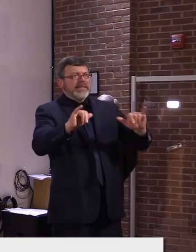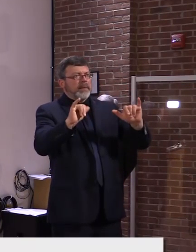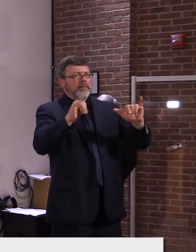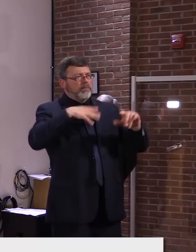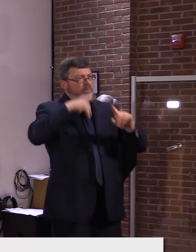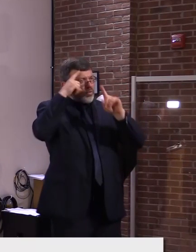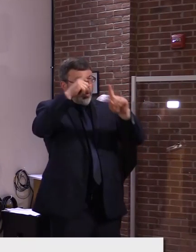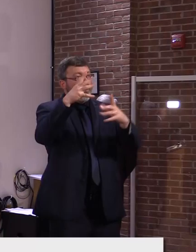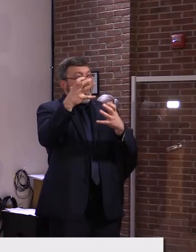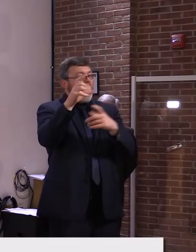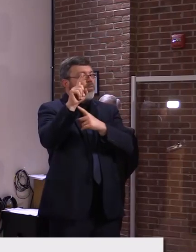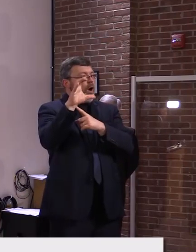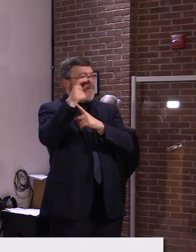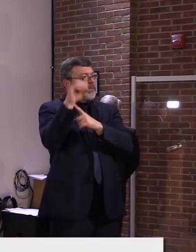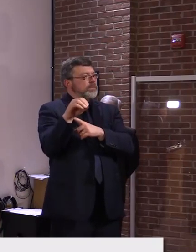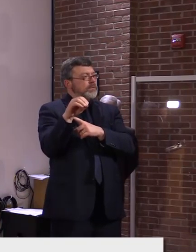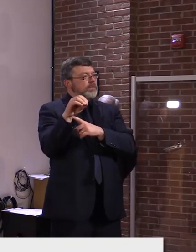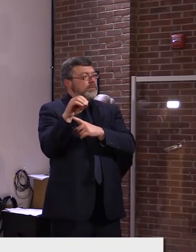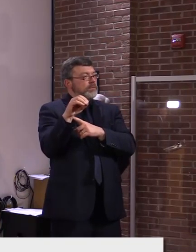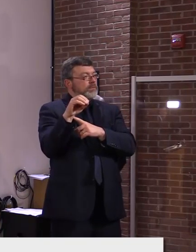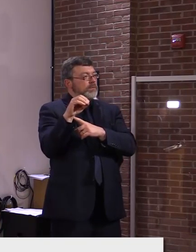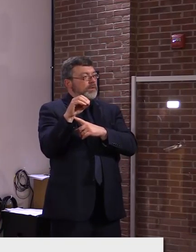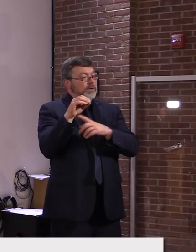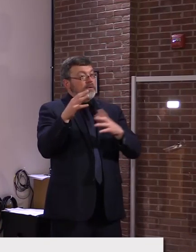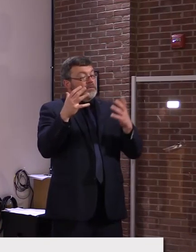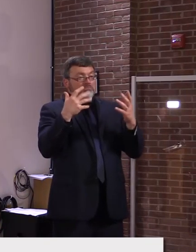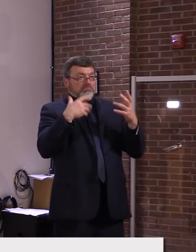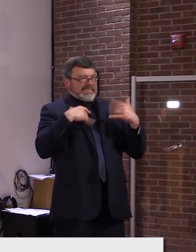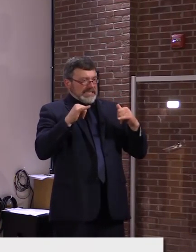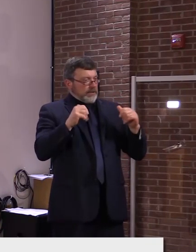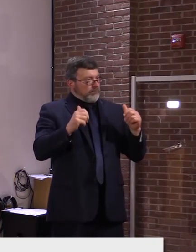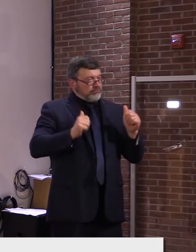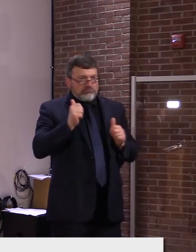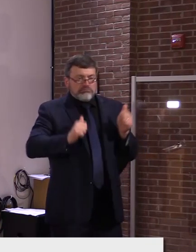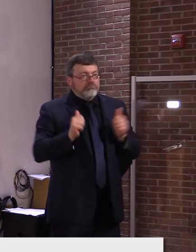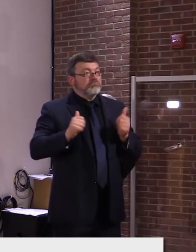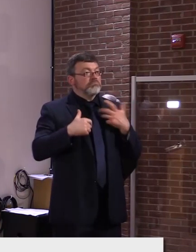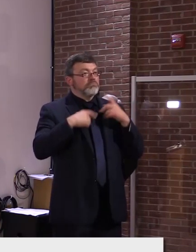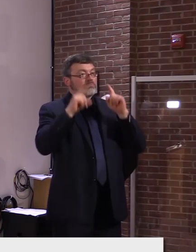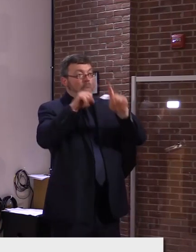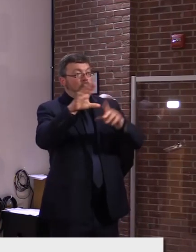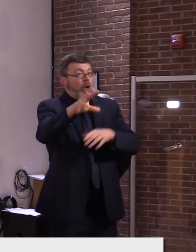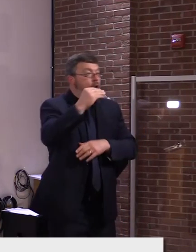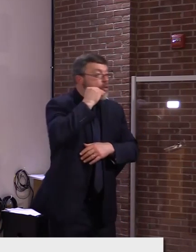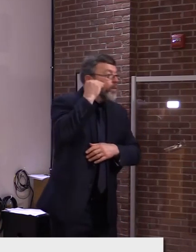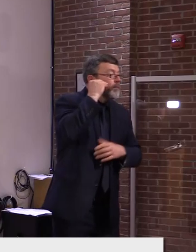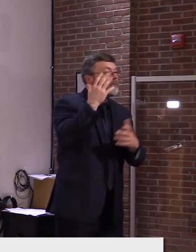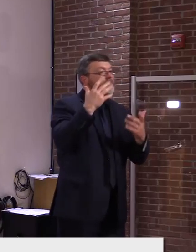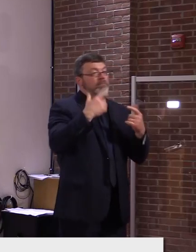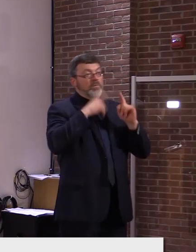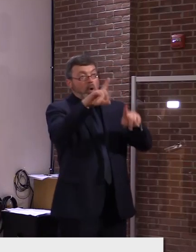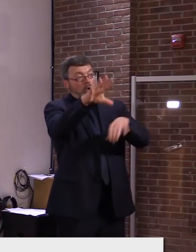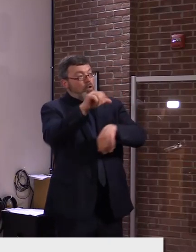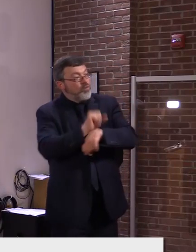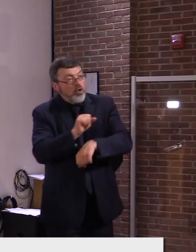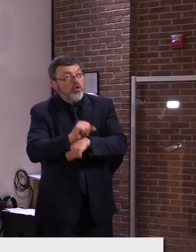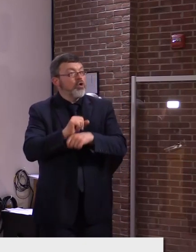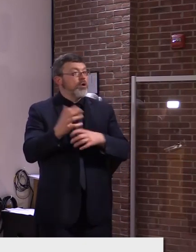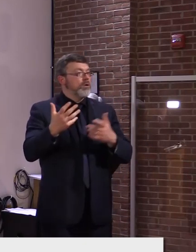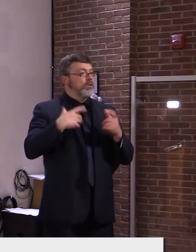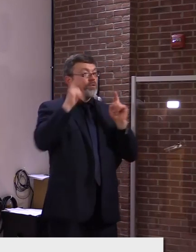them where they are. And that includes the Northeast Kingdom. So this isn't over by any means,